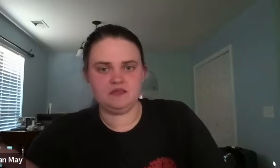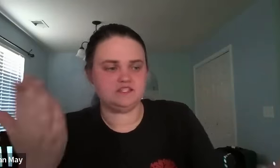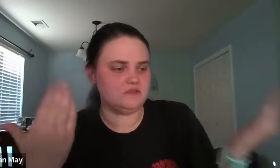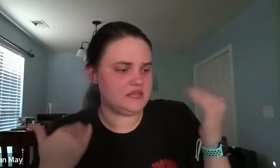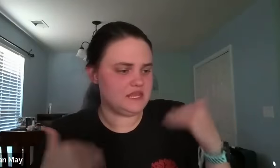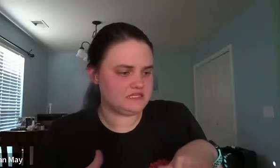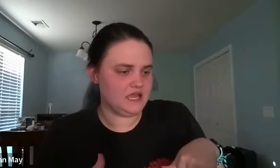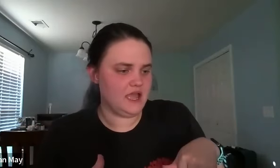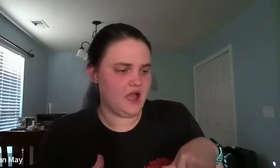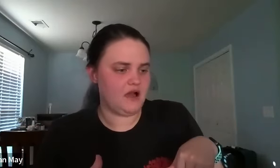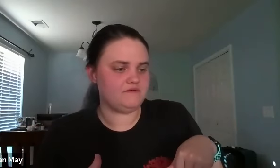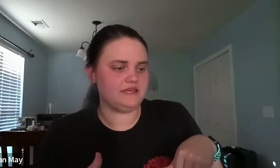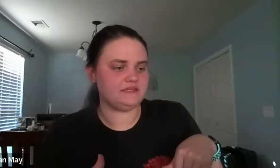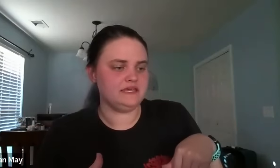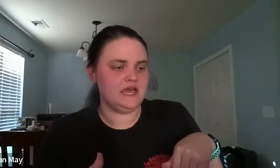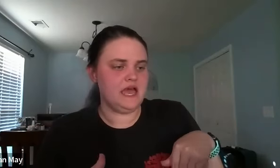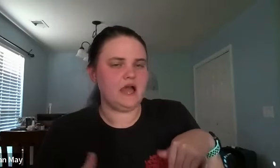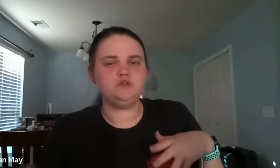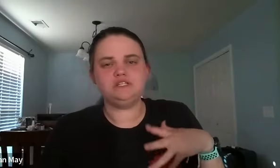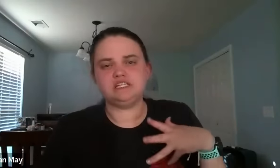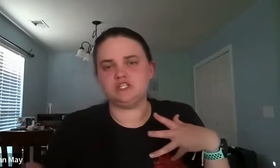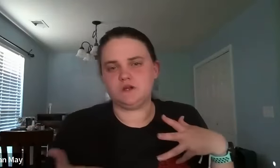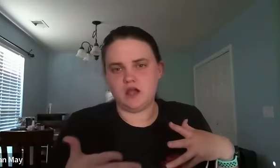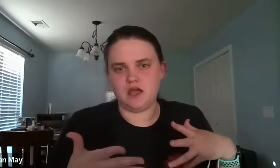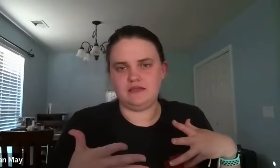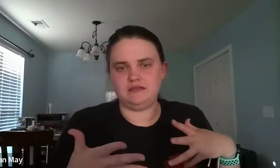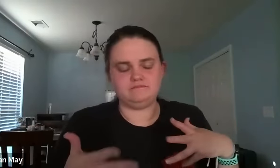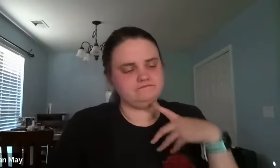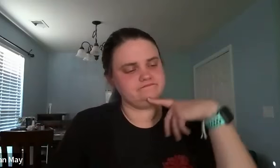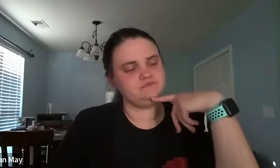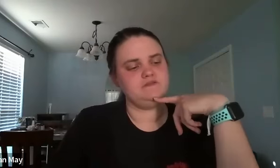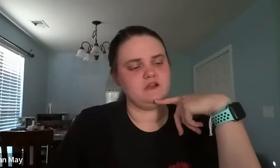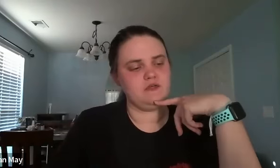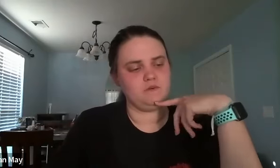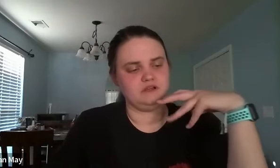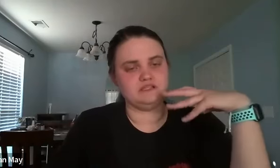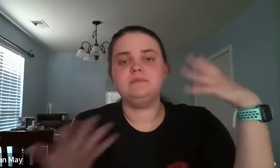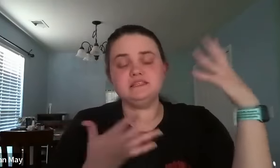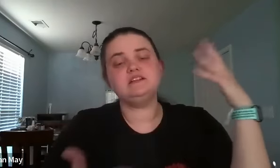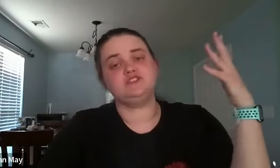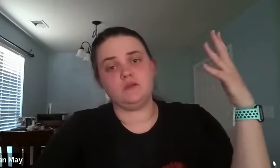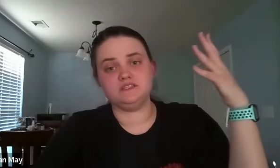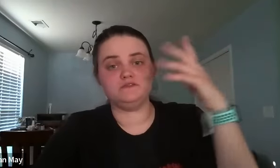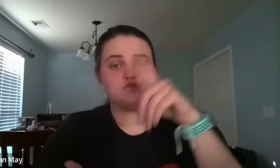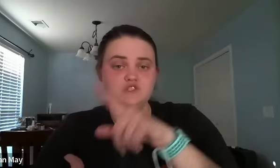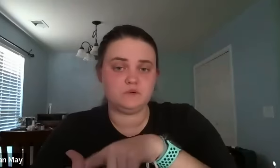so then the next thing I have is how you would describe, like, I'm trying to figure out how the word is. Basically describing stuff. So